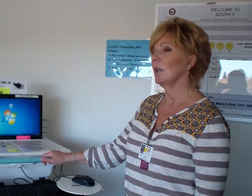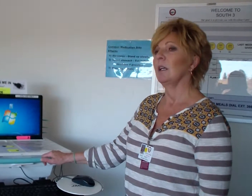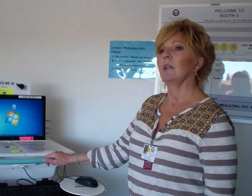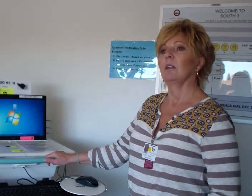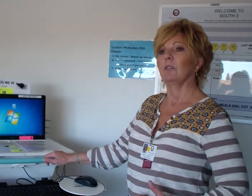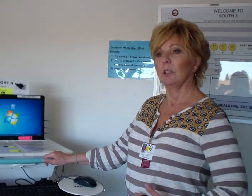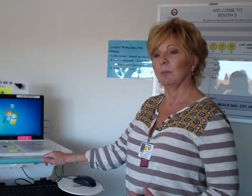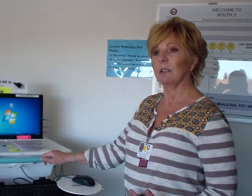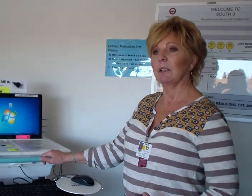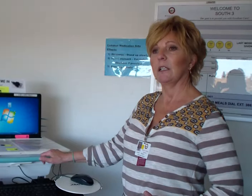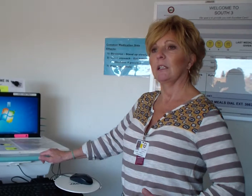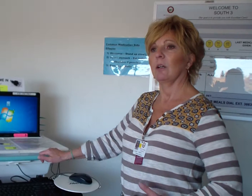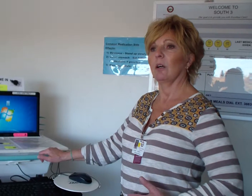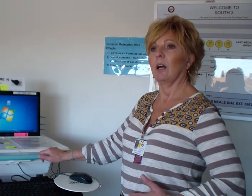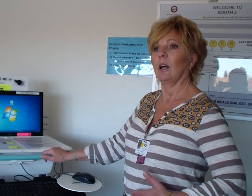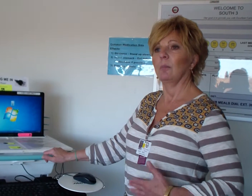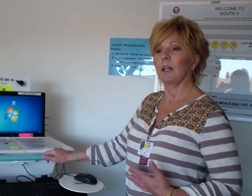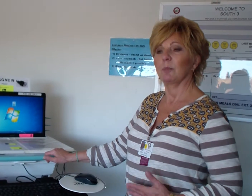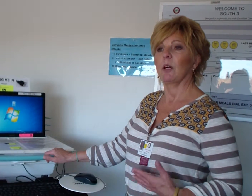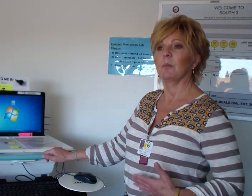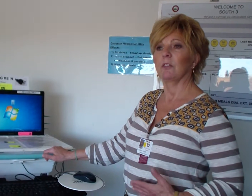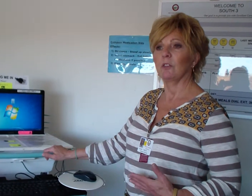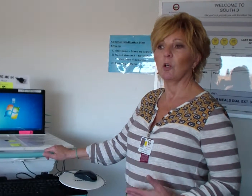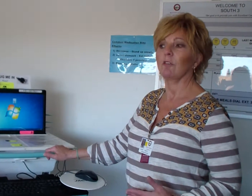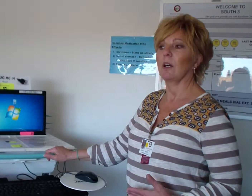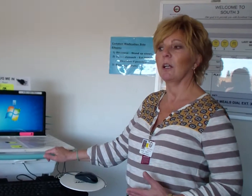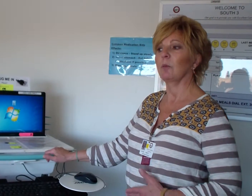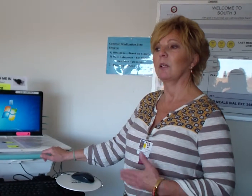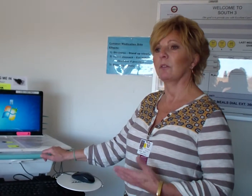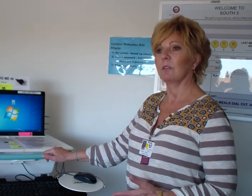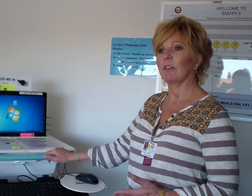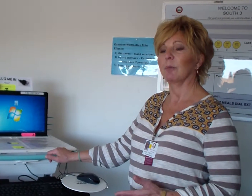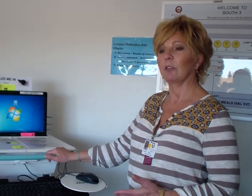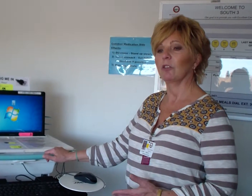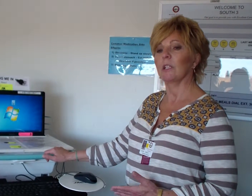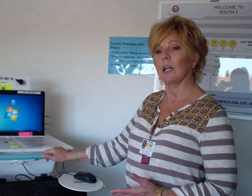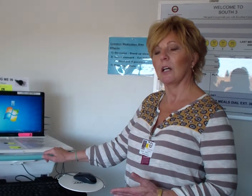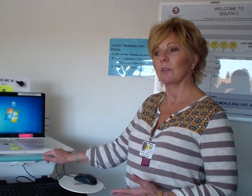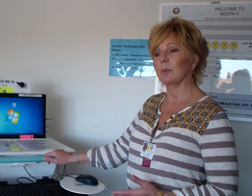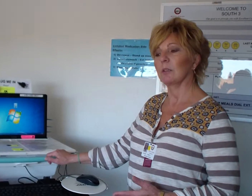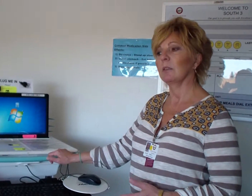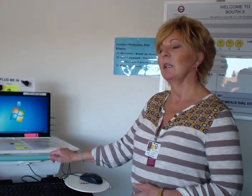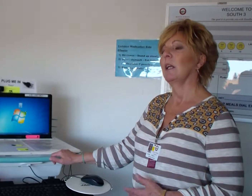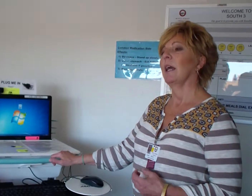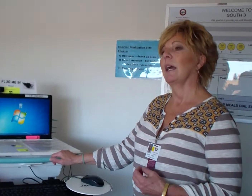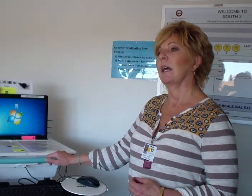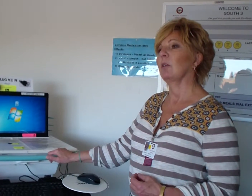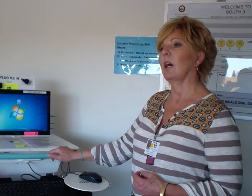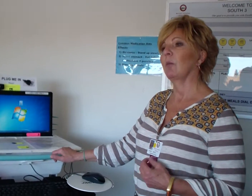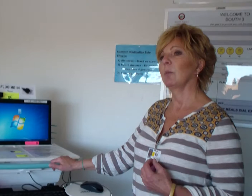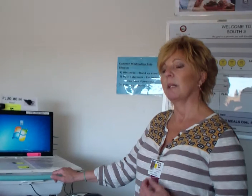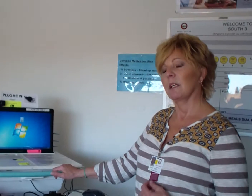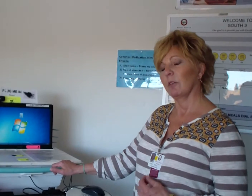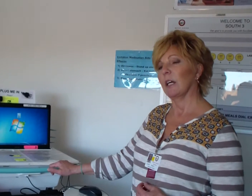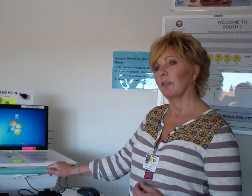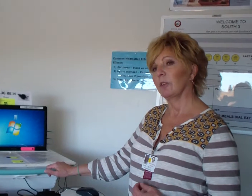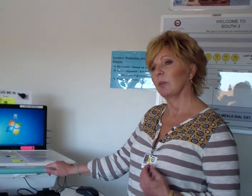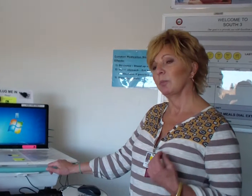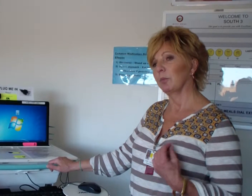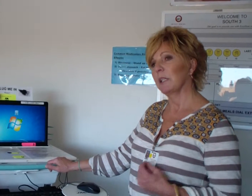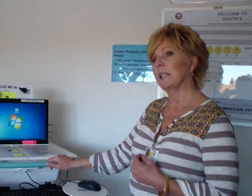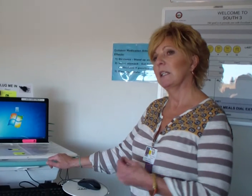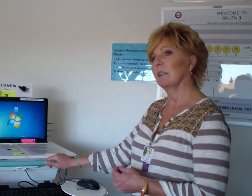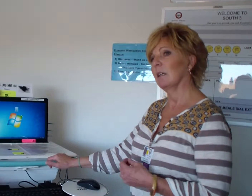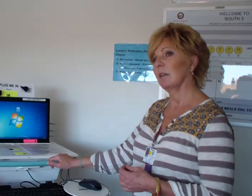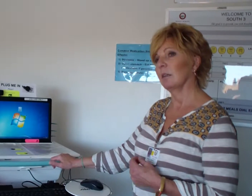needs. Typically, my department is notified when there's a deaf patient in the hospital, and I will make every effort